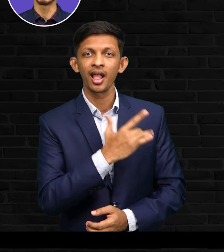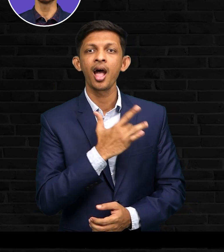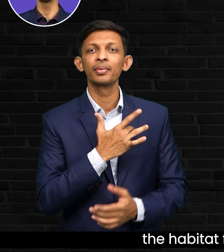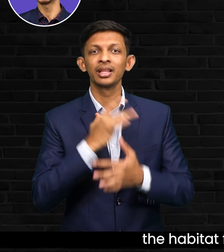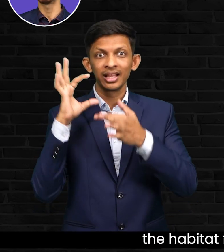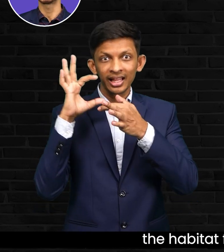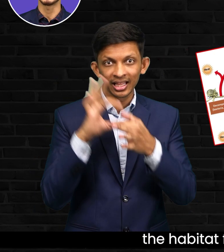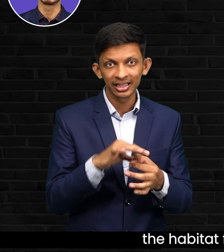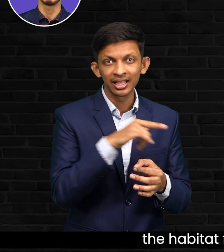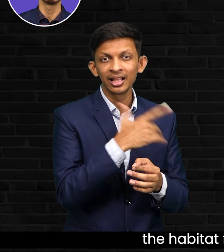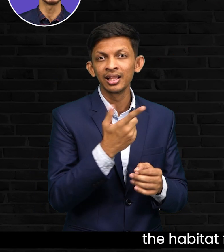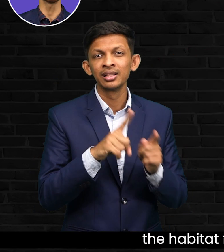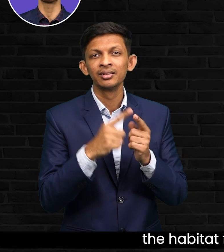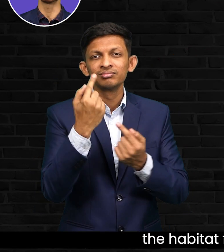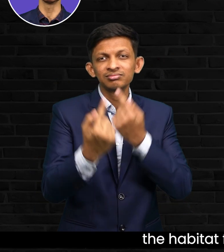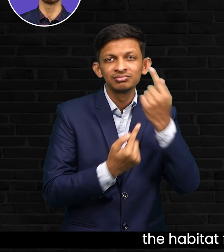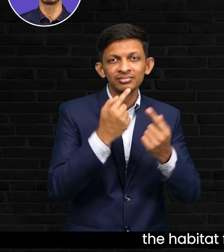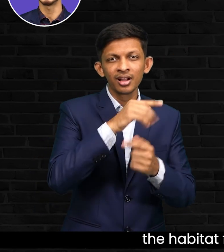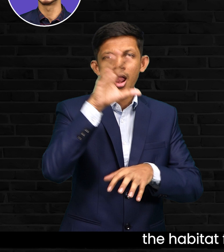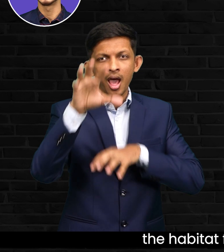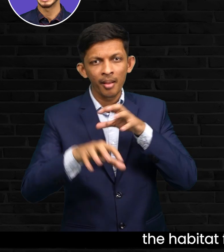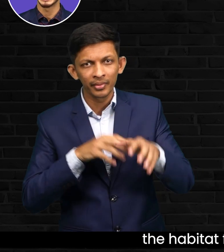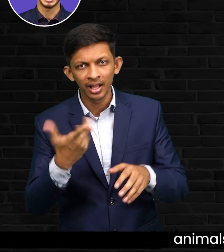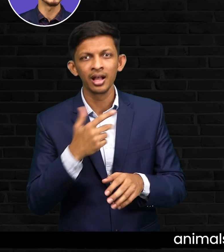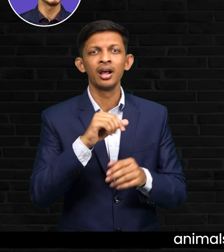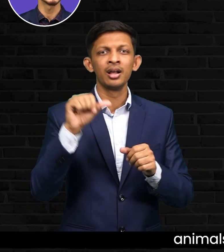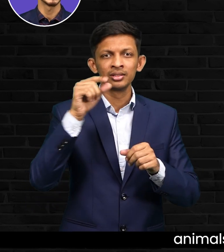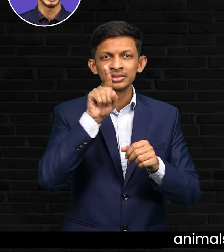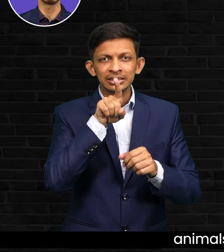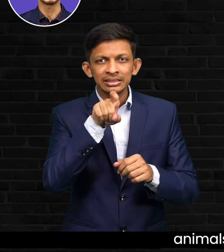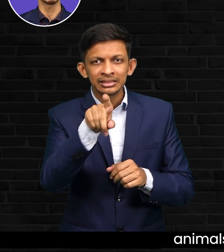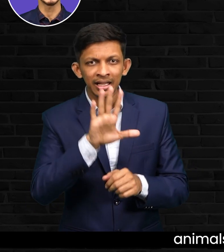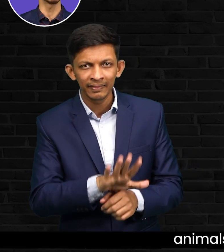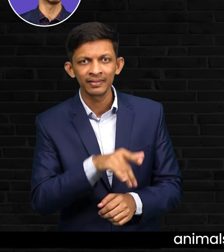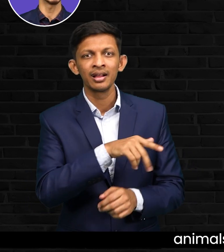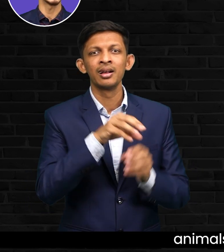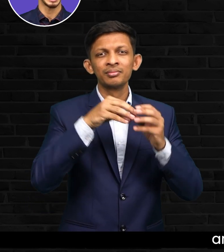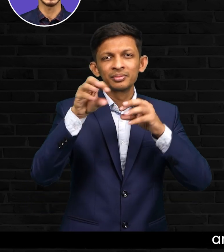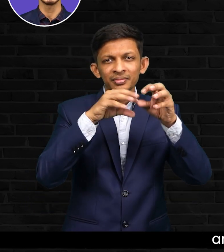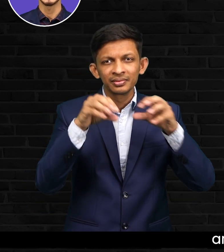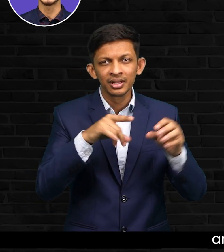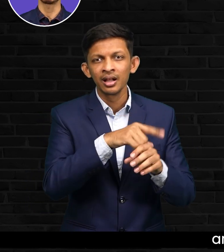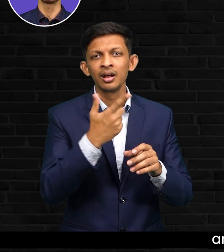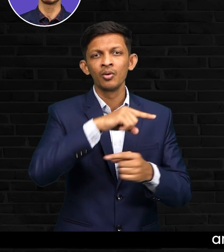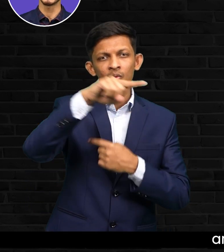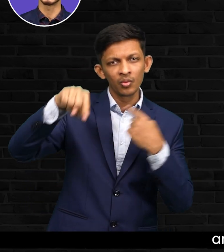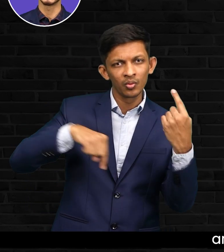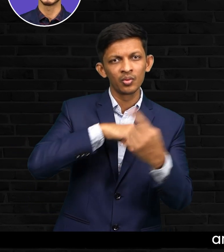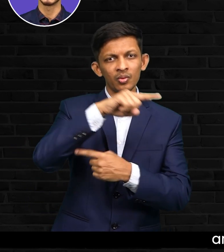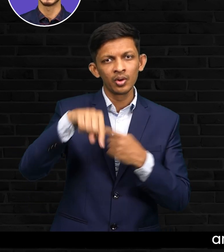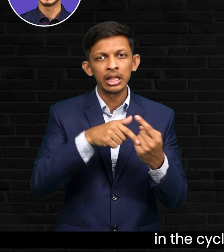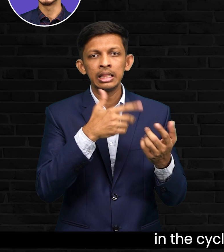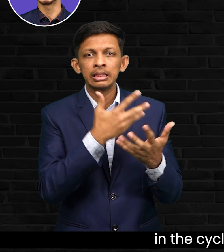It is also the habitat for many species of plants, animals, and microorganisms, and it